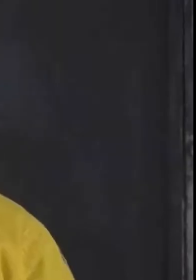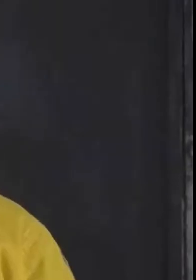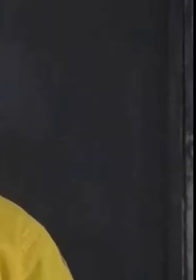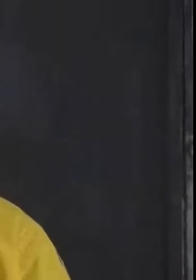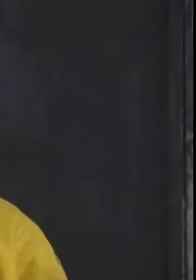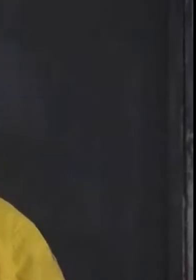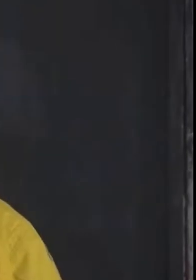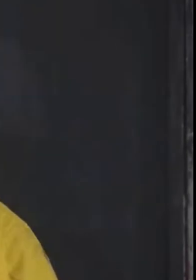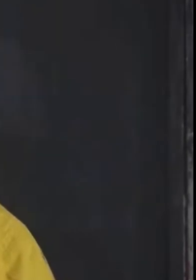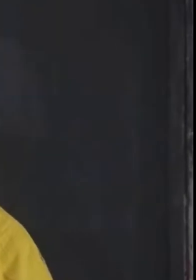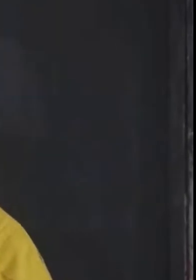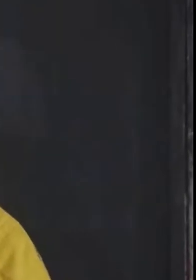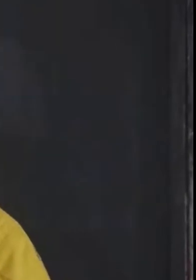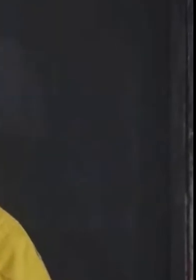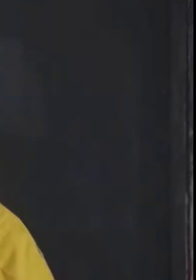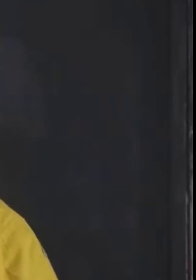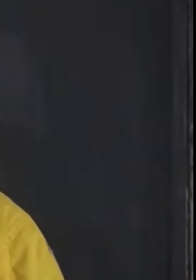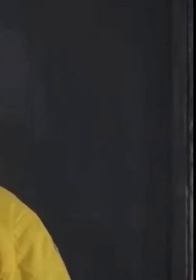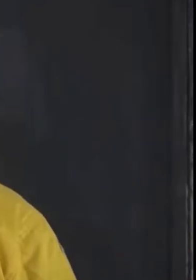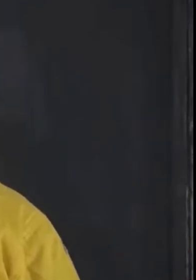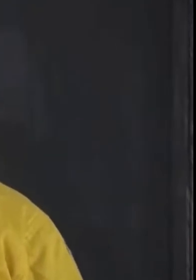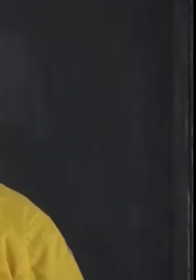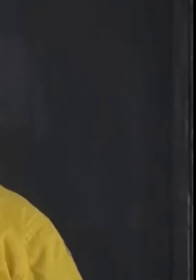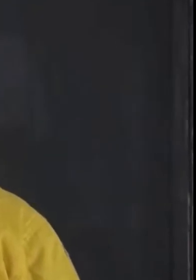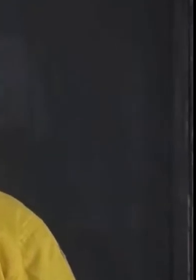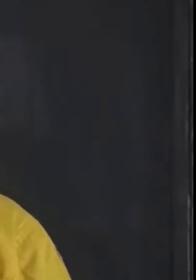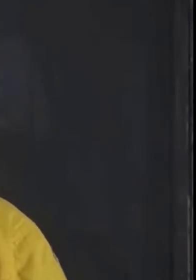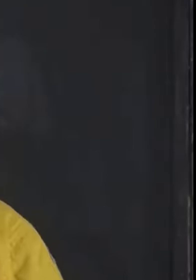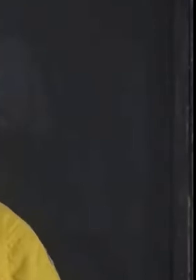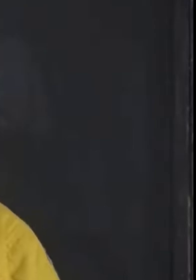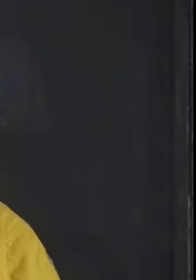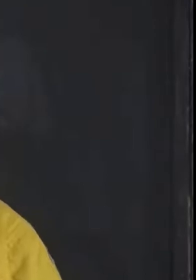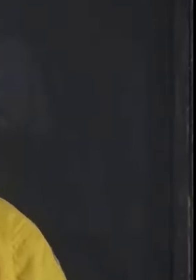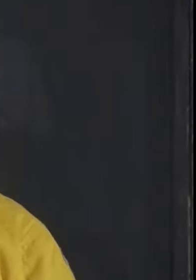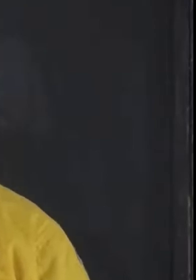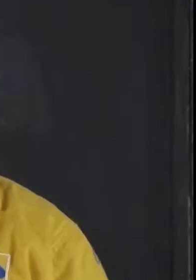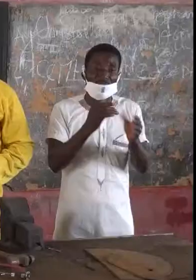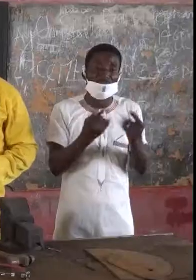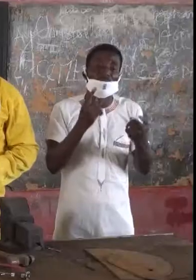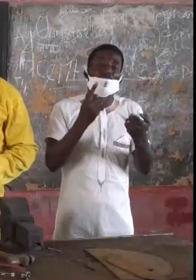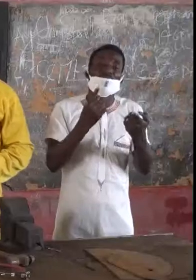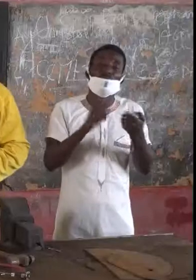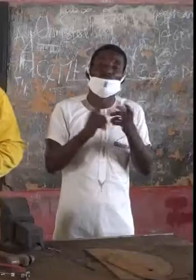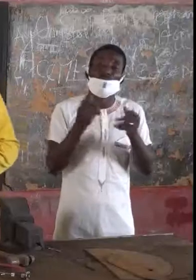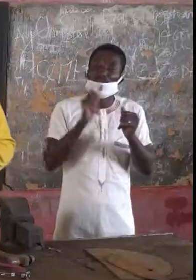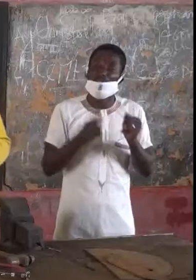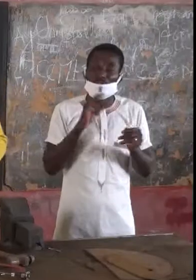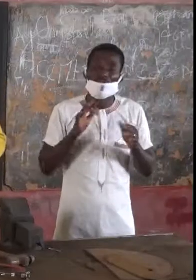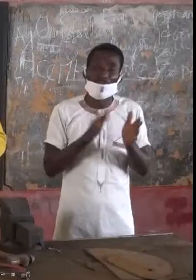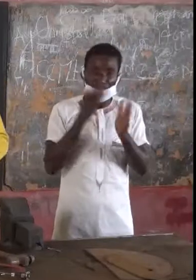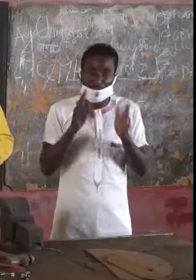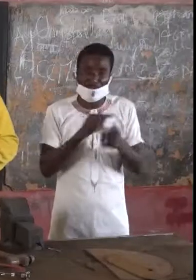you in our next lesson, which is turning on the LED machine. With this, we have come to the end of our lesson till we